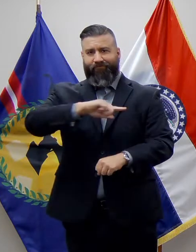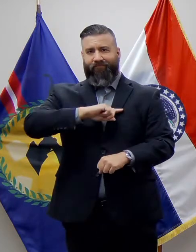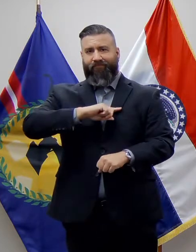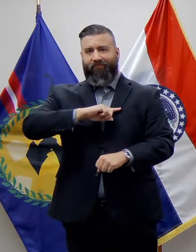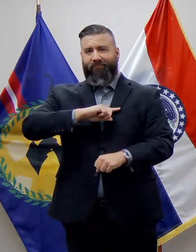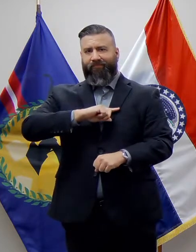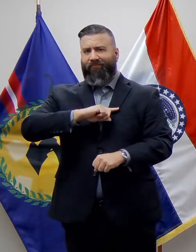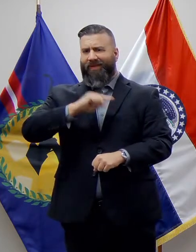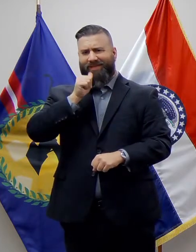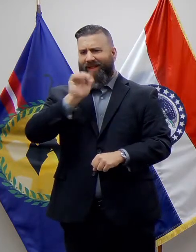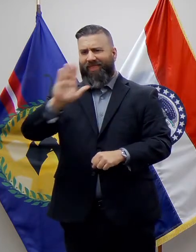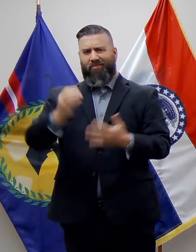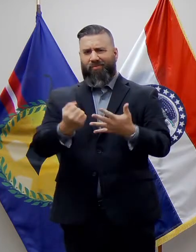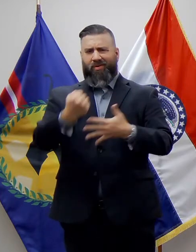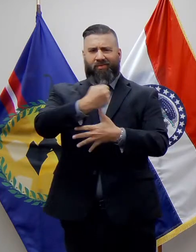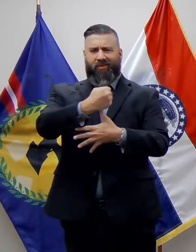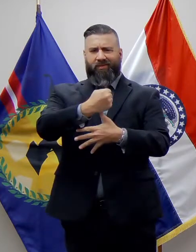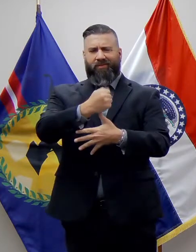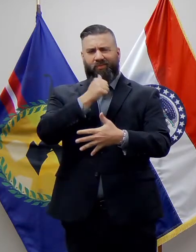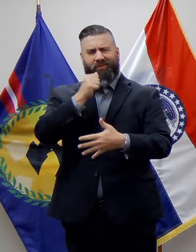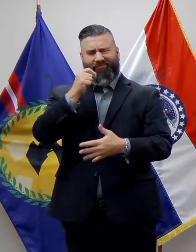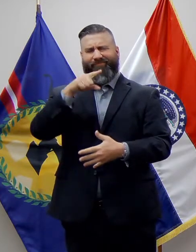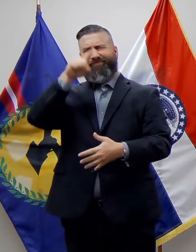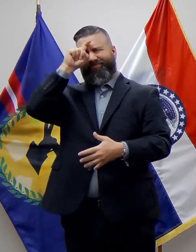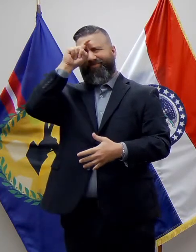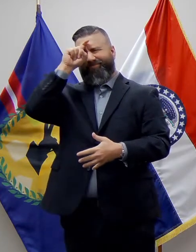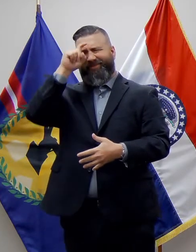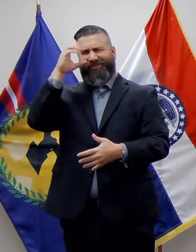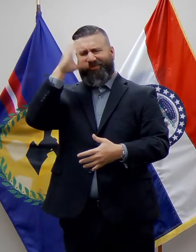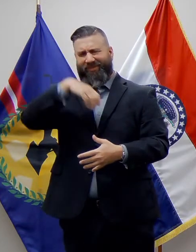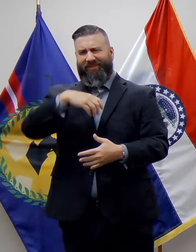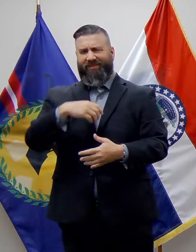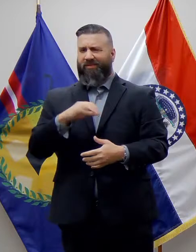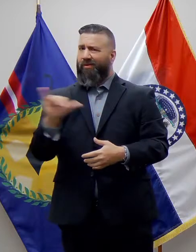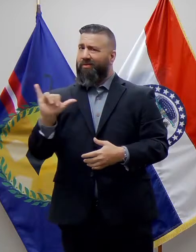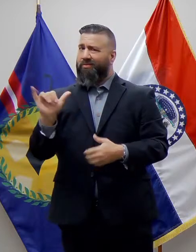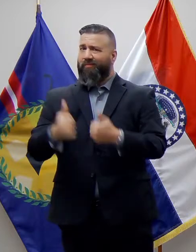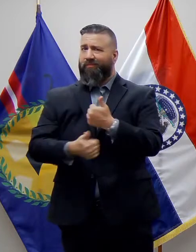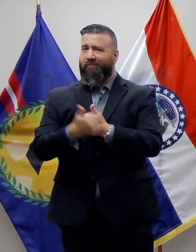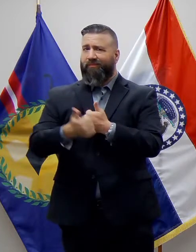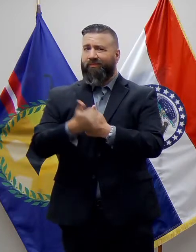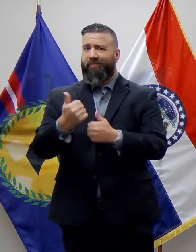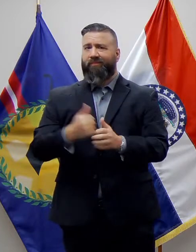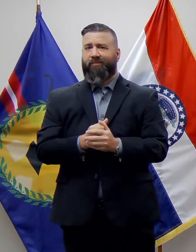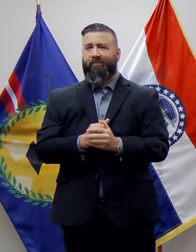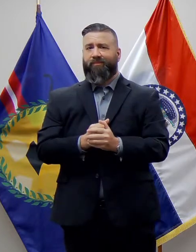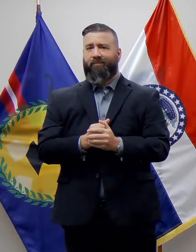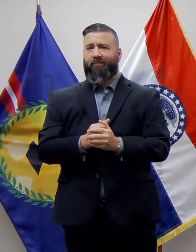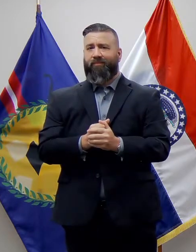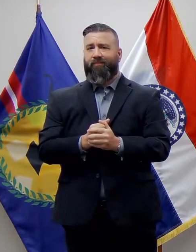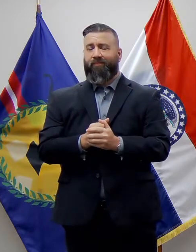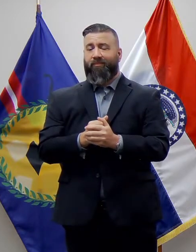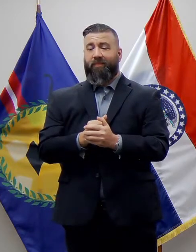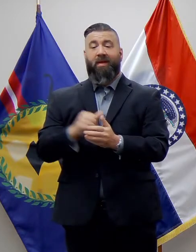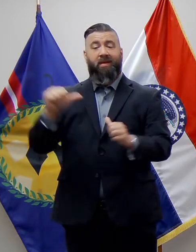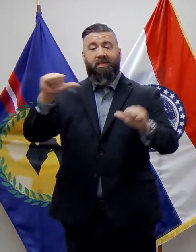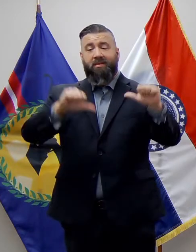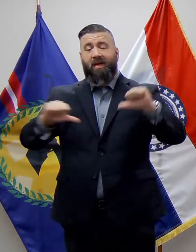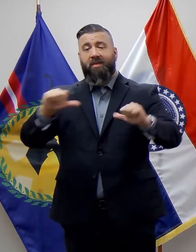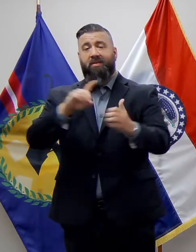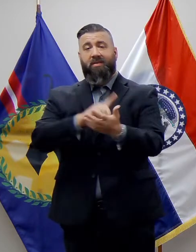It's baffling and that's dangerous. Across the country, researchers are closely monitoring the long-term effects of